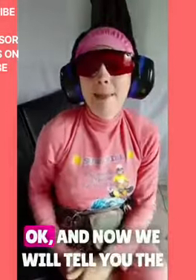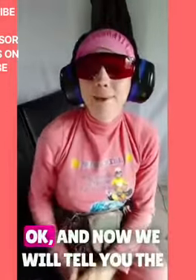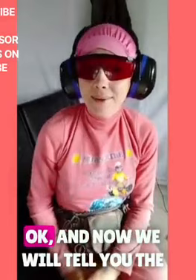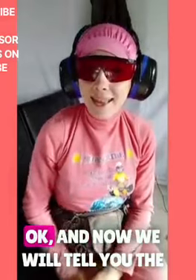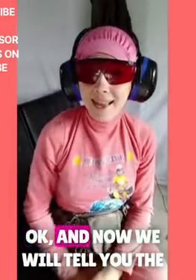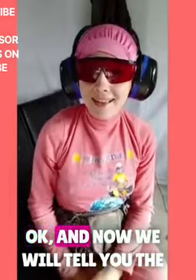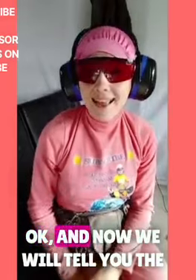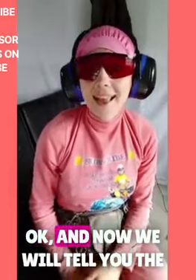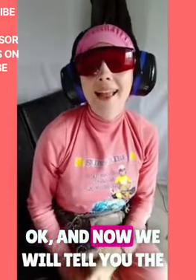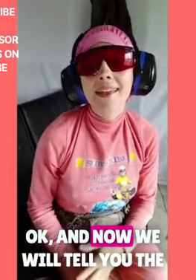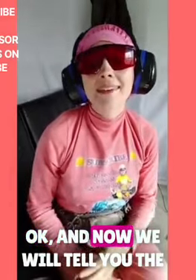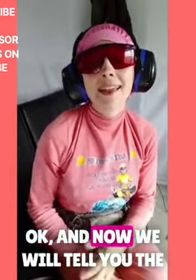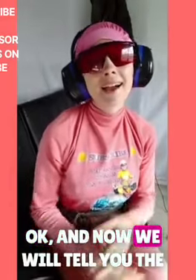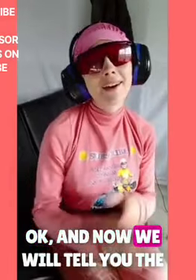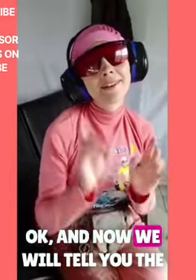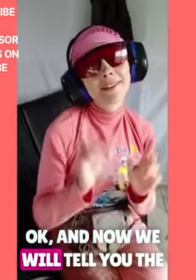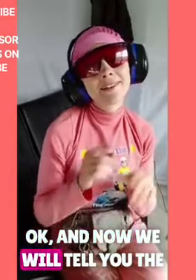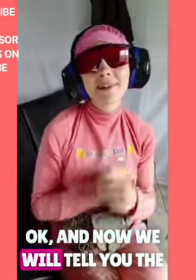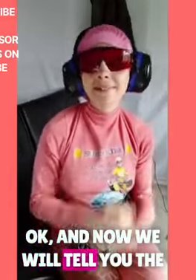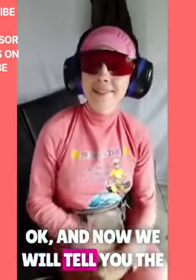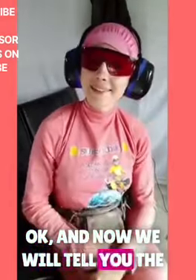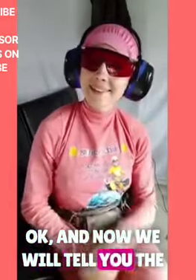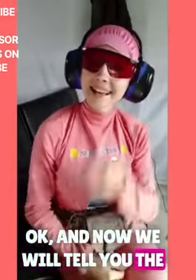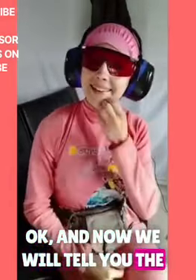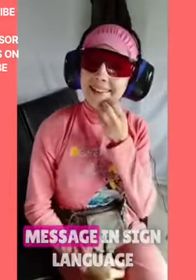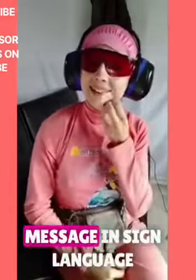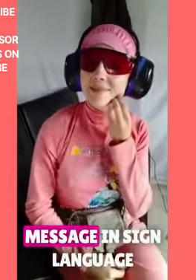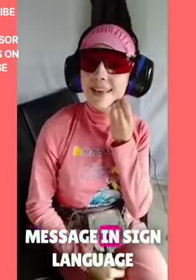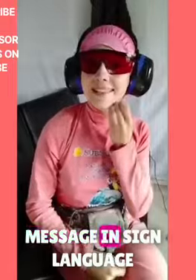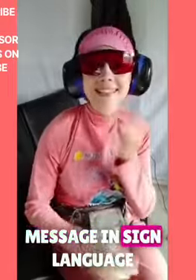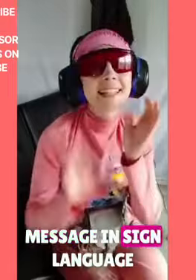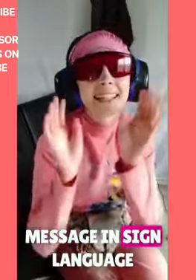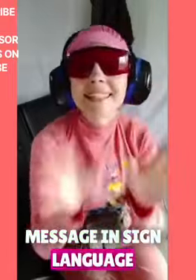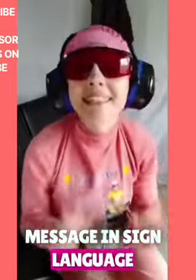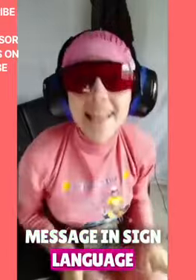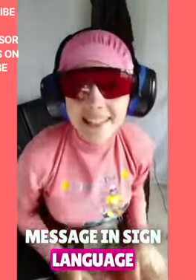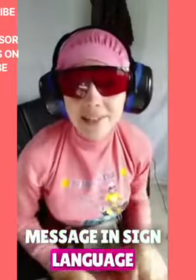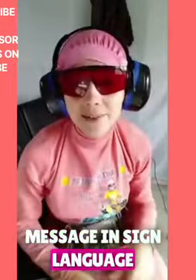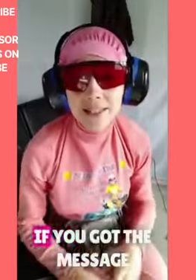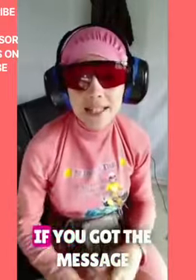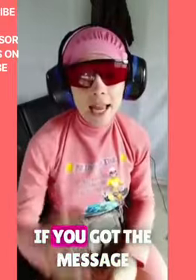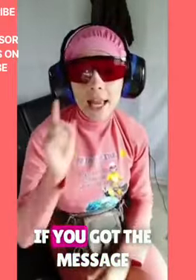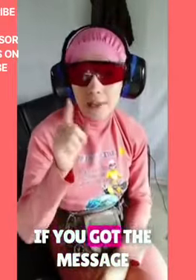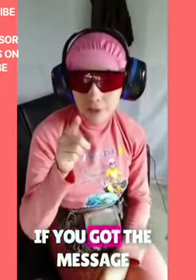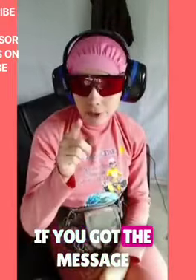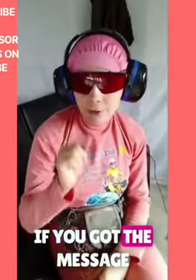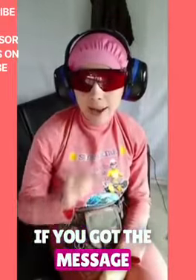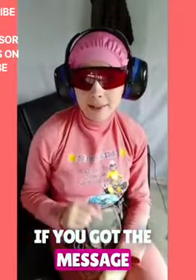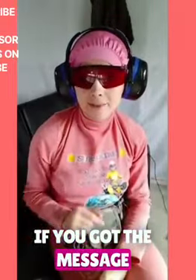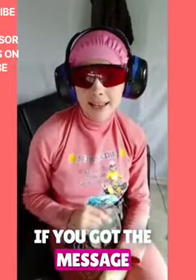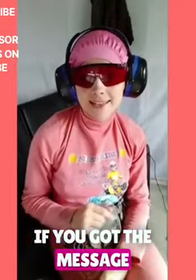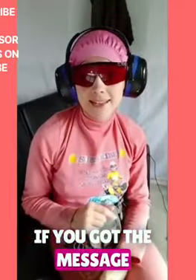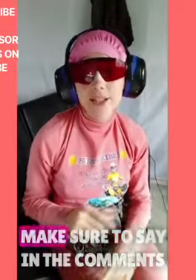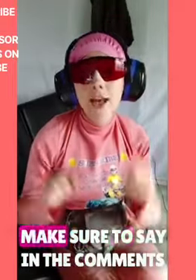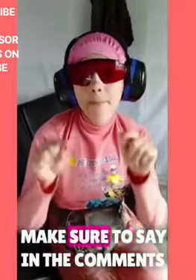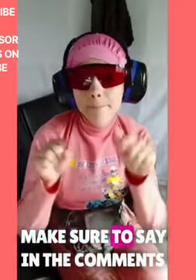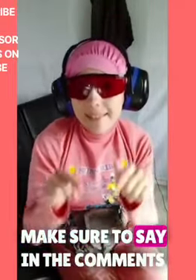Okay, and now we will tell you the message in sign language. If you got the message, make sure to say